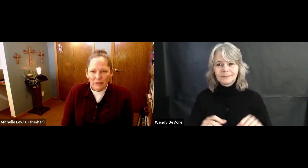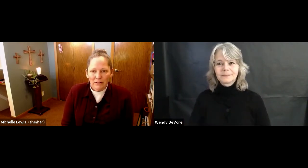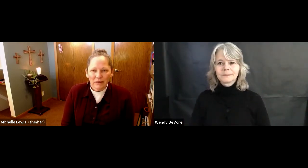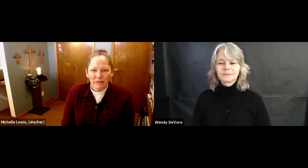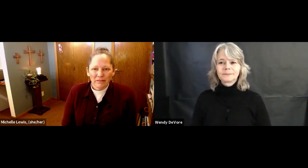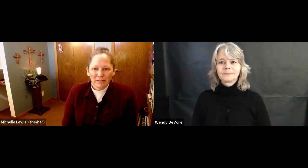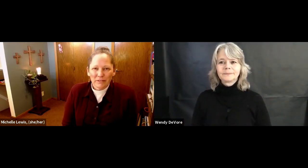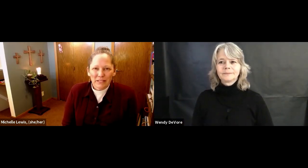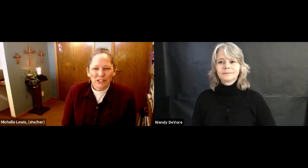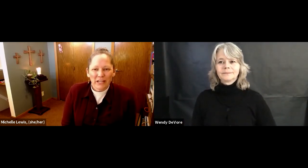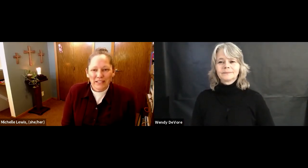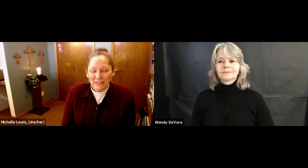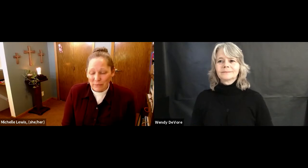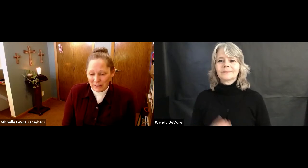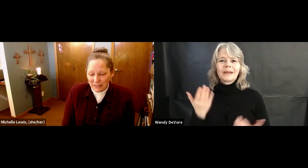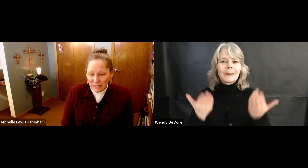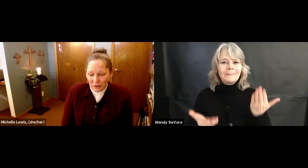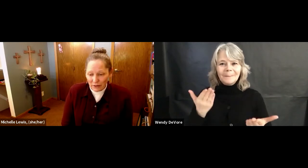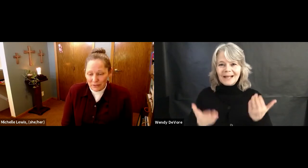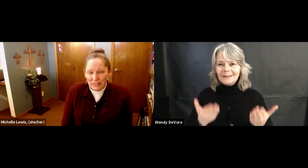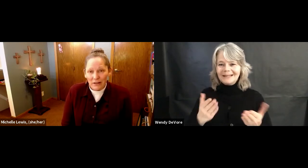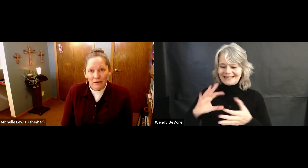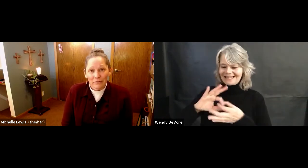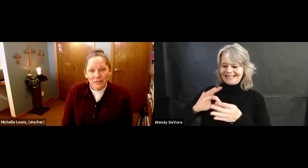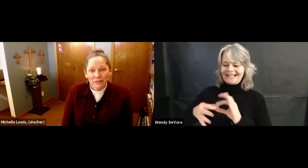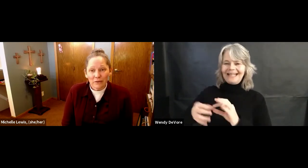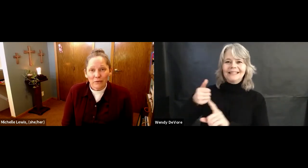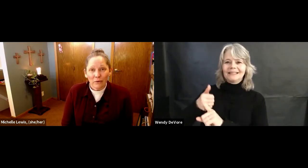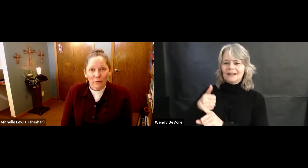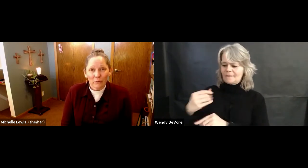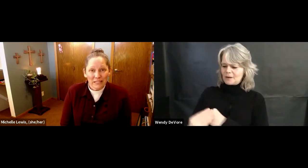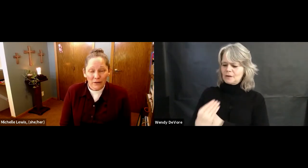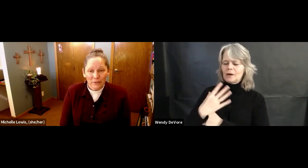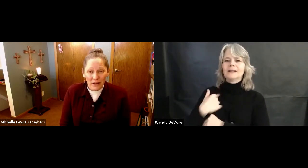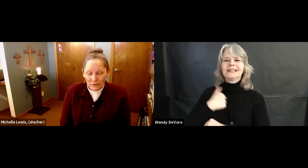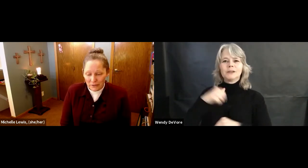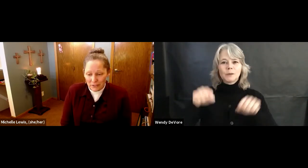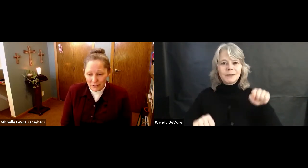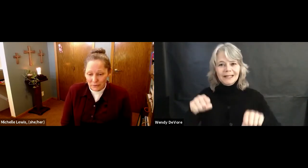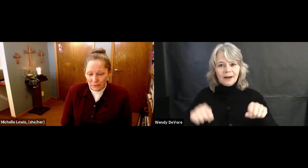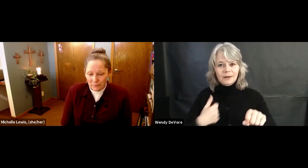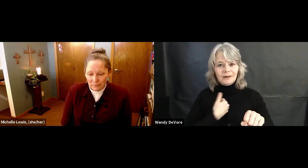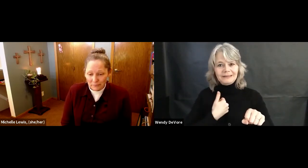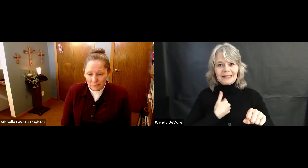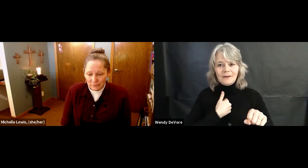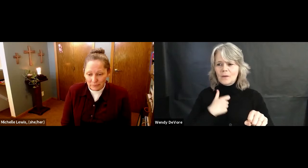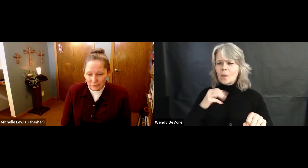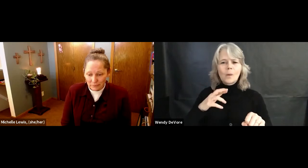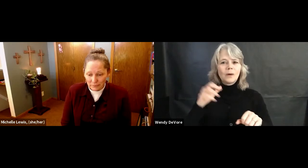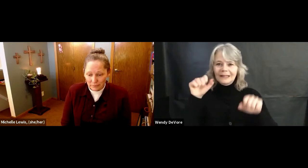Maybe those chains make us doubt ourselves, or we doubt others too.